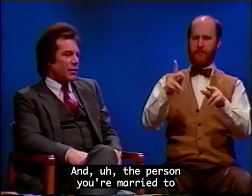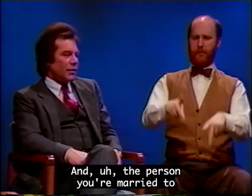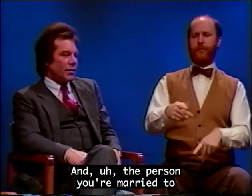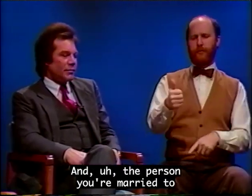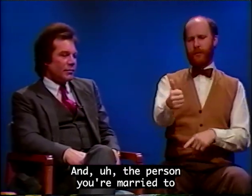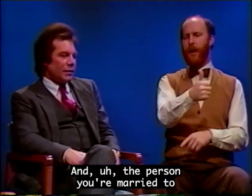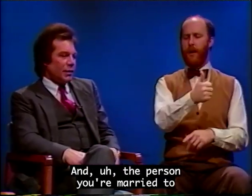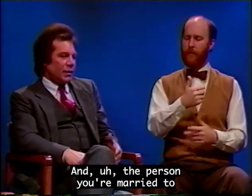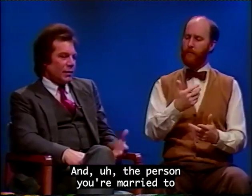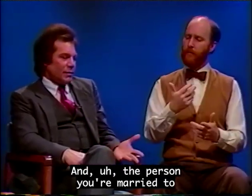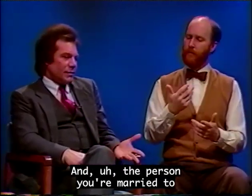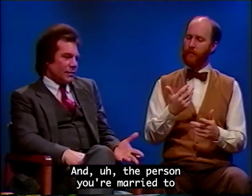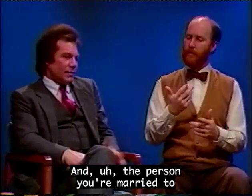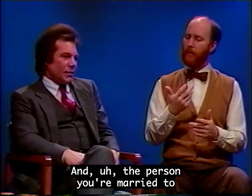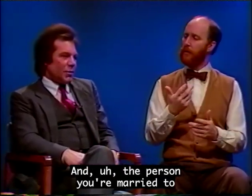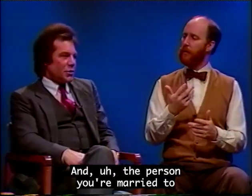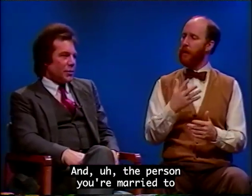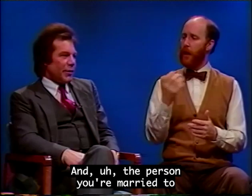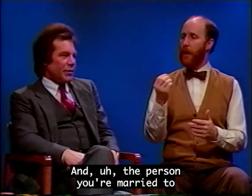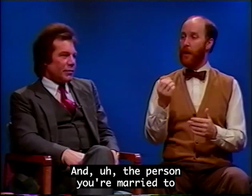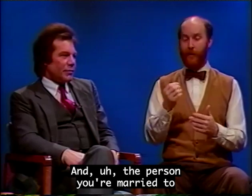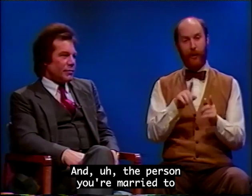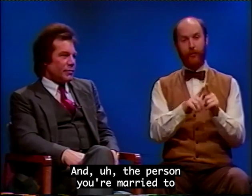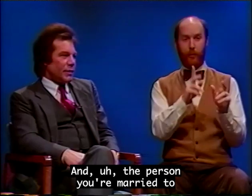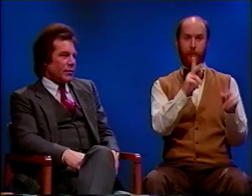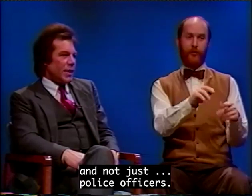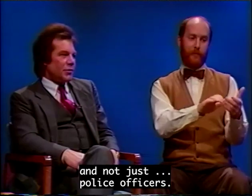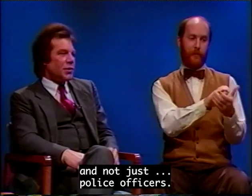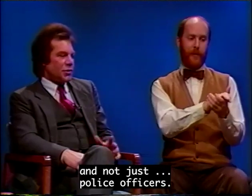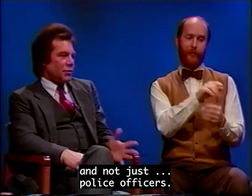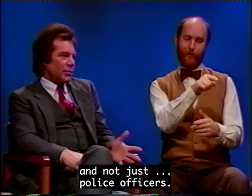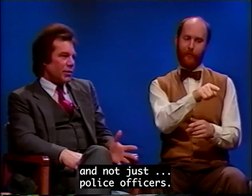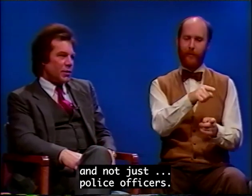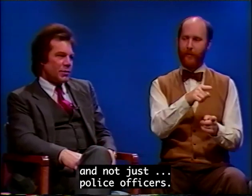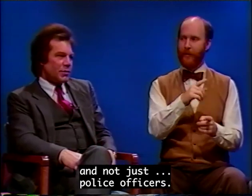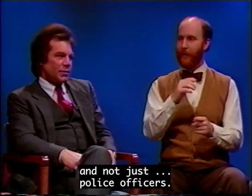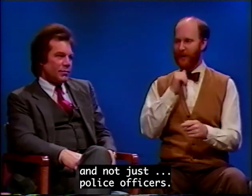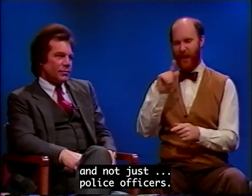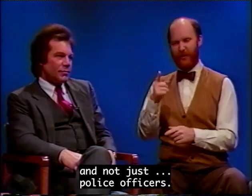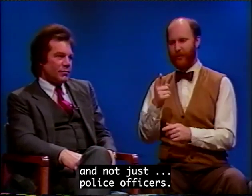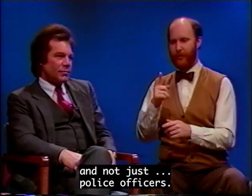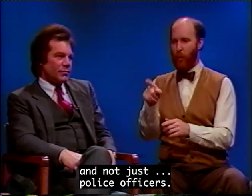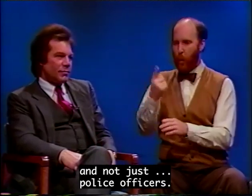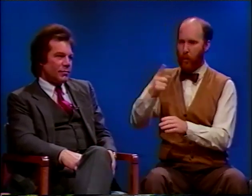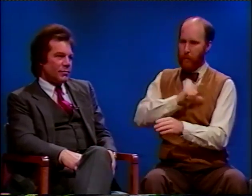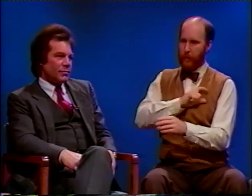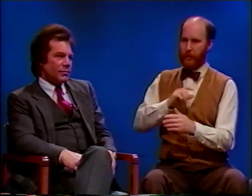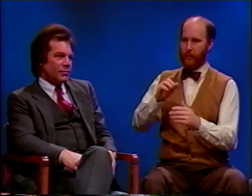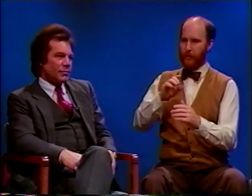and the person you're married to, and not just true in police officers.